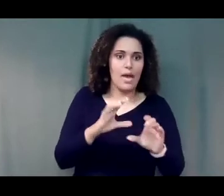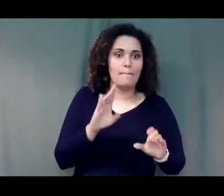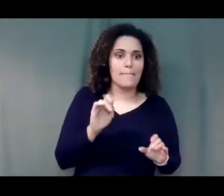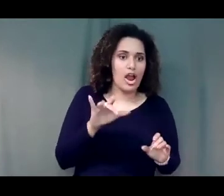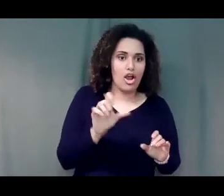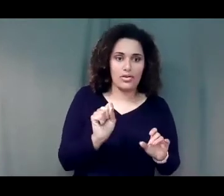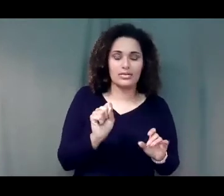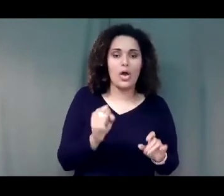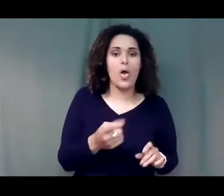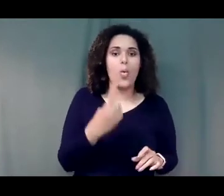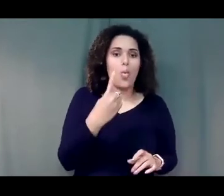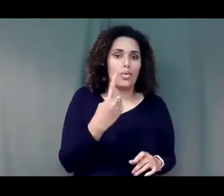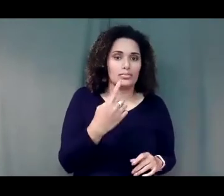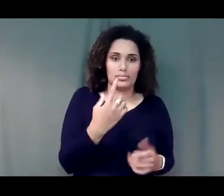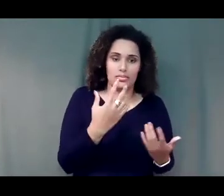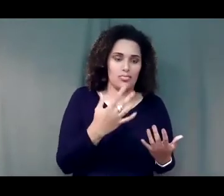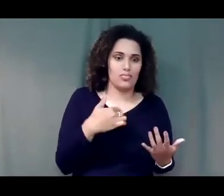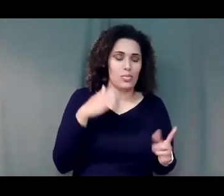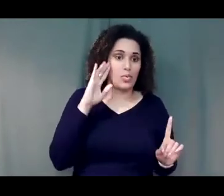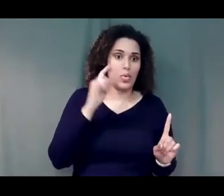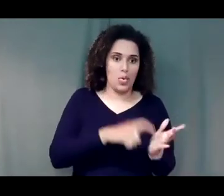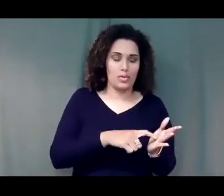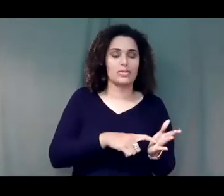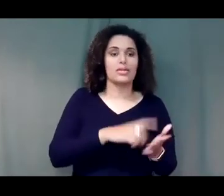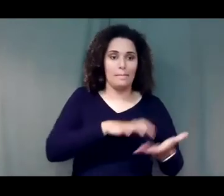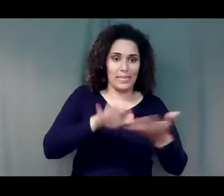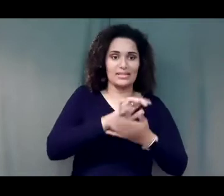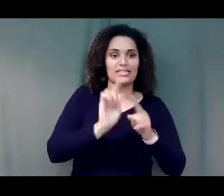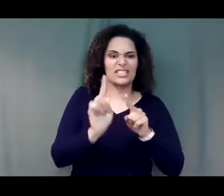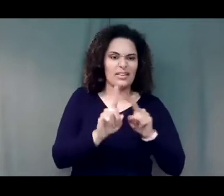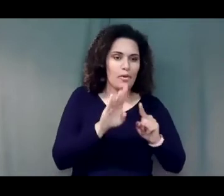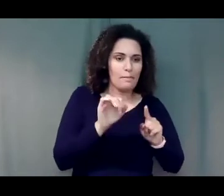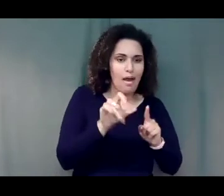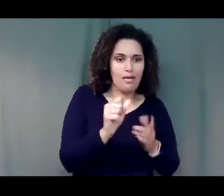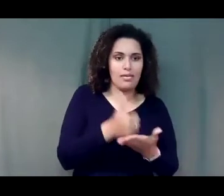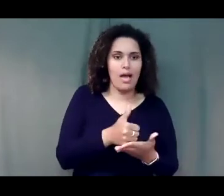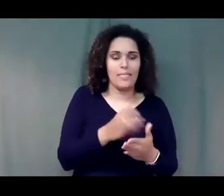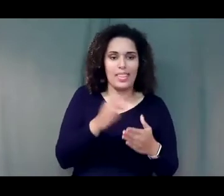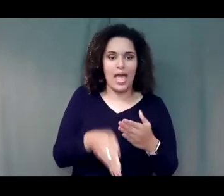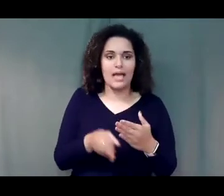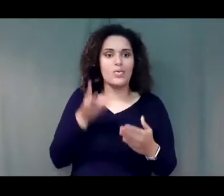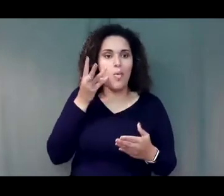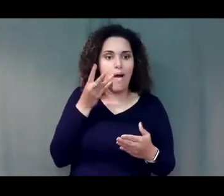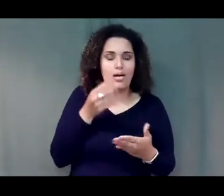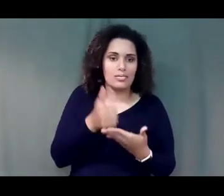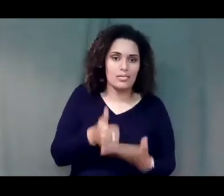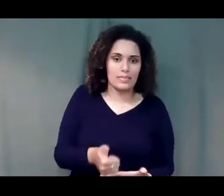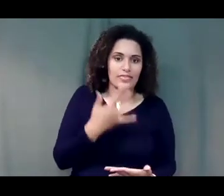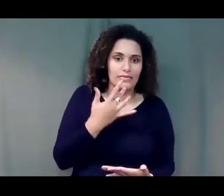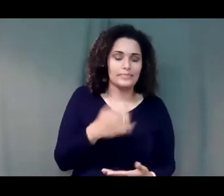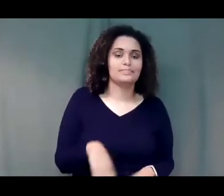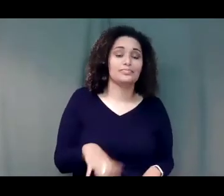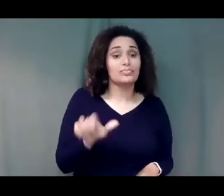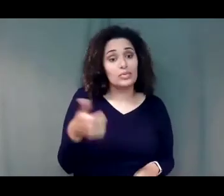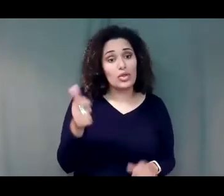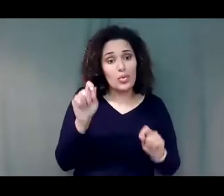always enhances the end wine. So yeah. So in my stream of questions, I have just some questions about growing